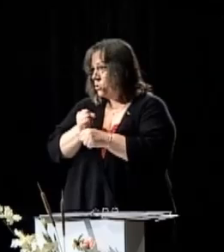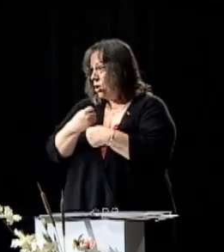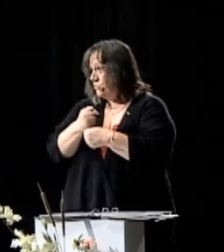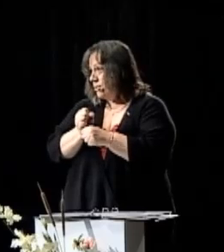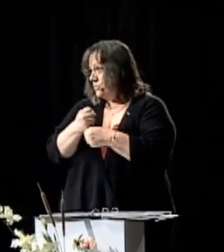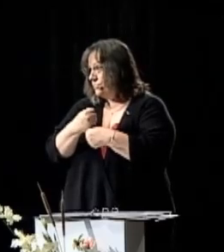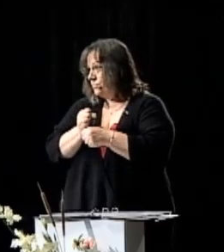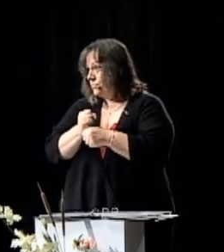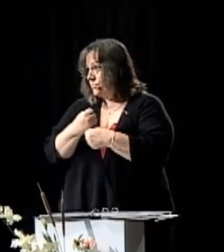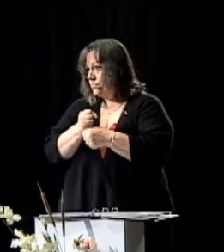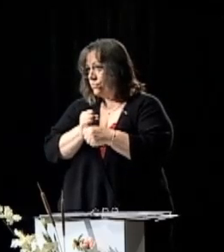Coffee.